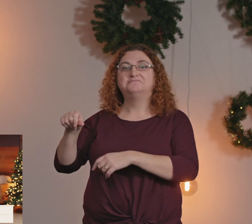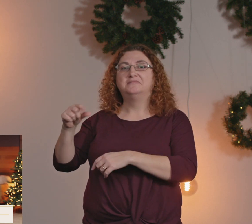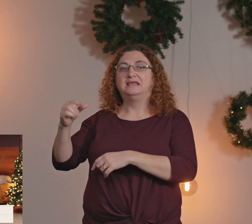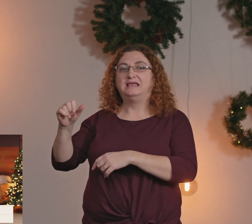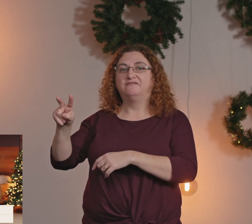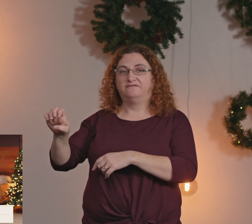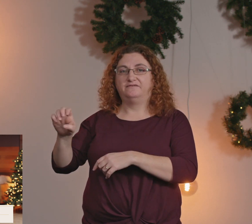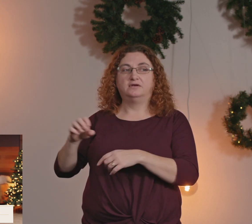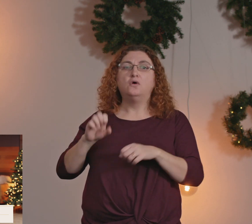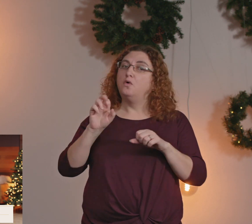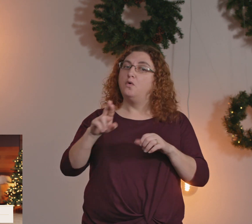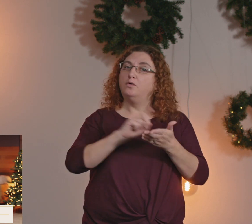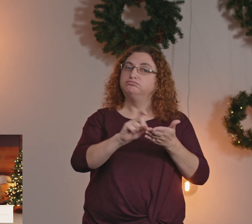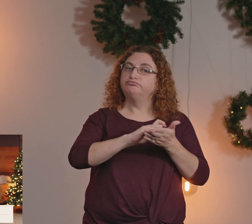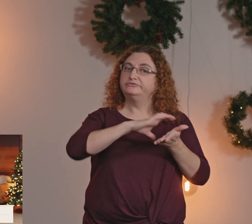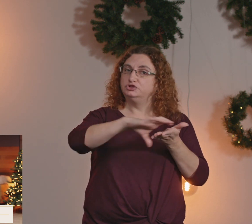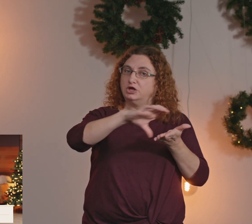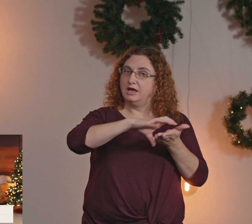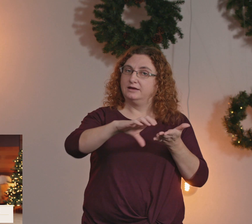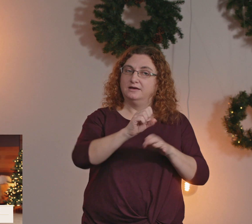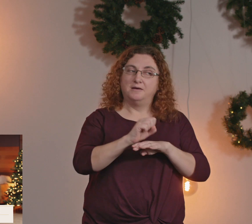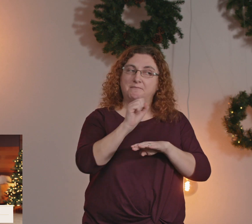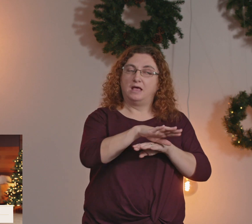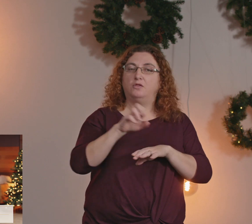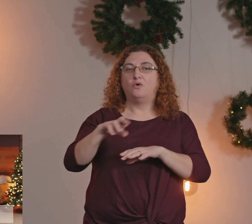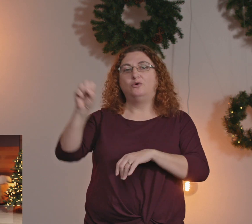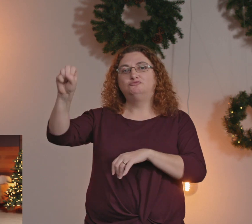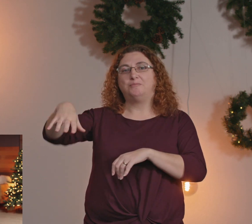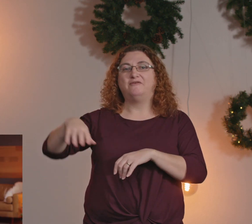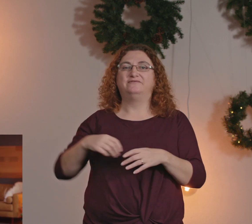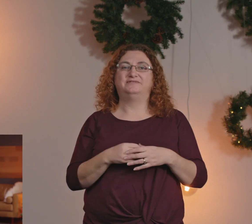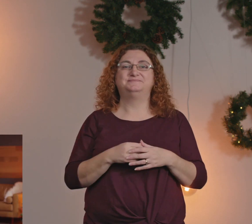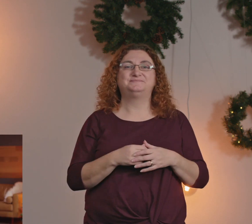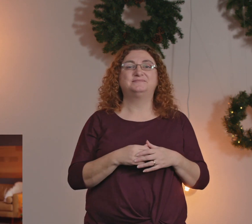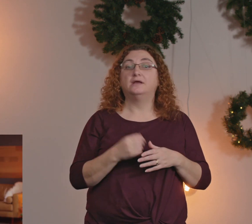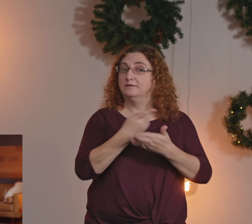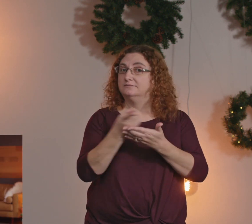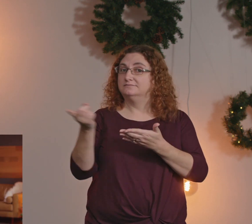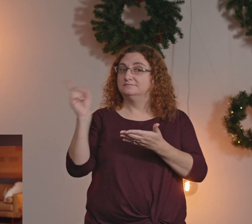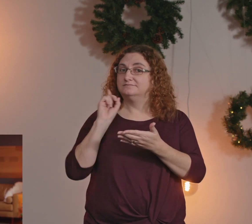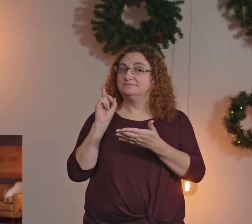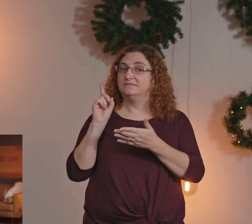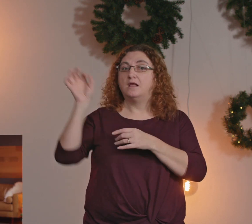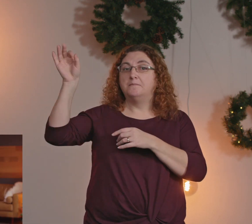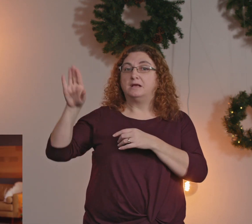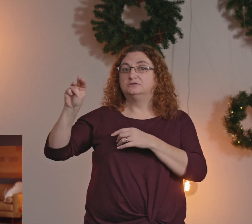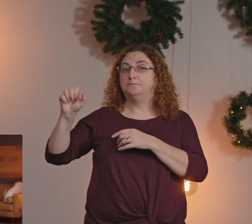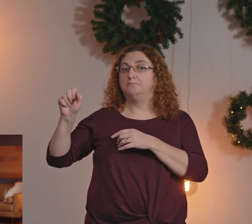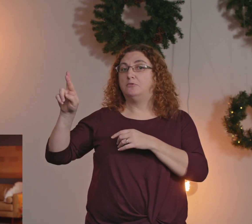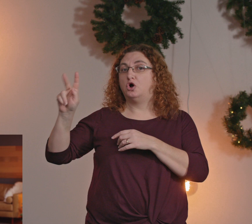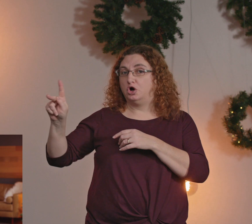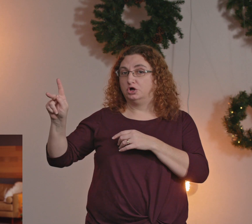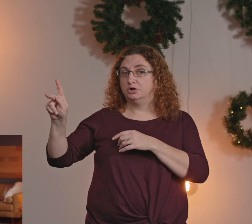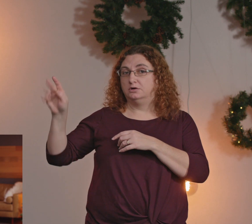to our offices at the Downs Road campus or drop it off in person during office hours. Last week, in Pastor Mark's sermon, he touched on